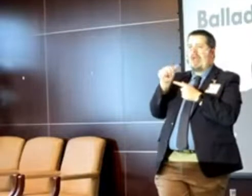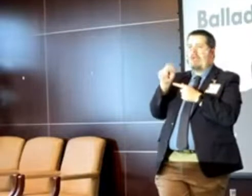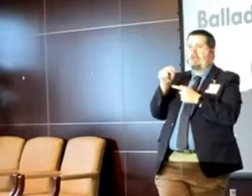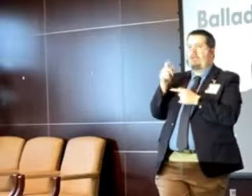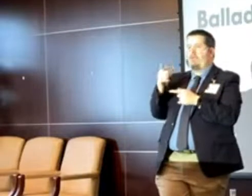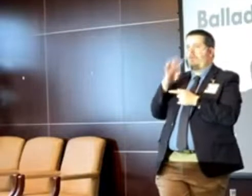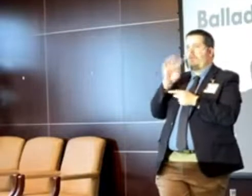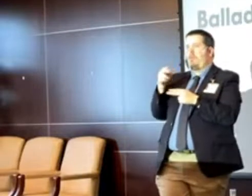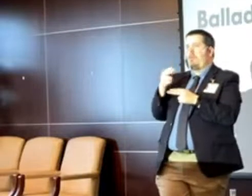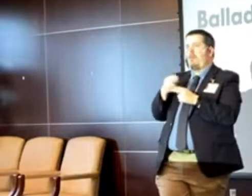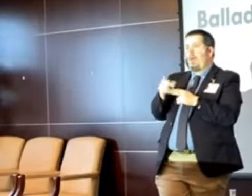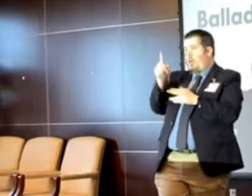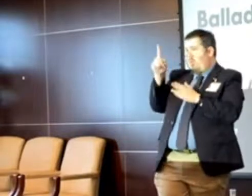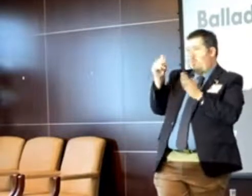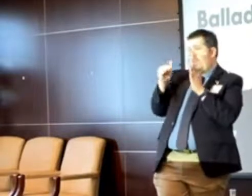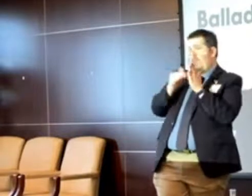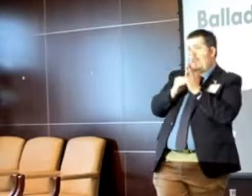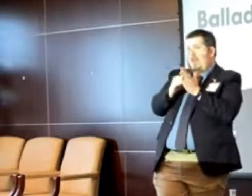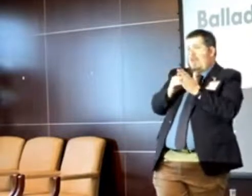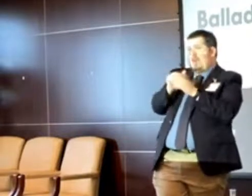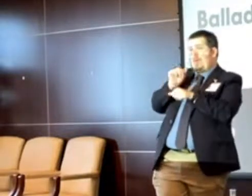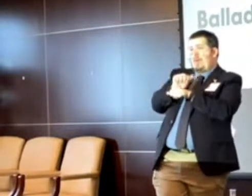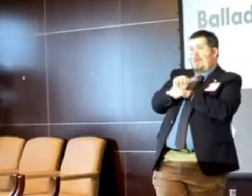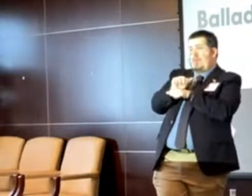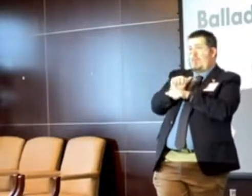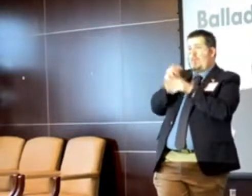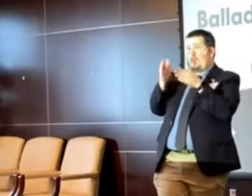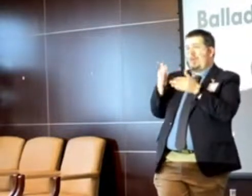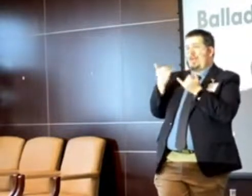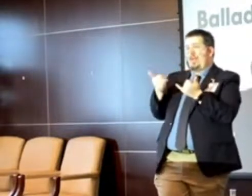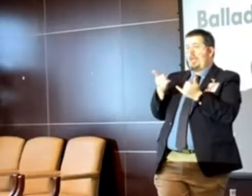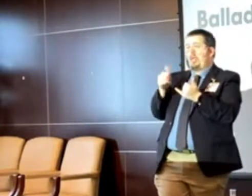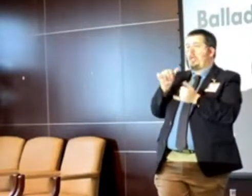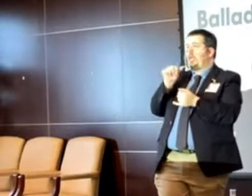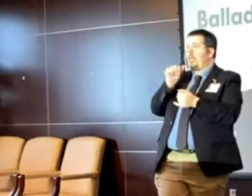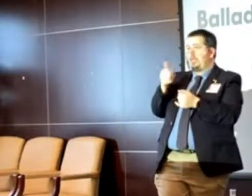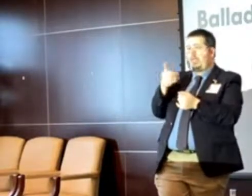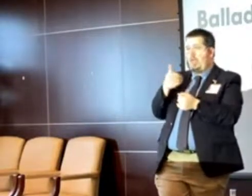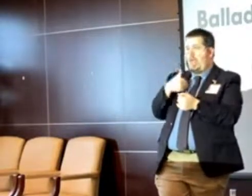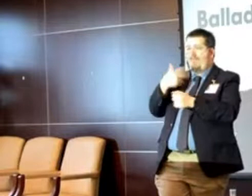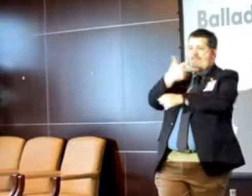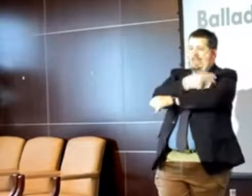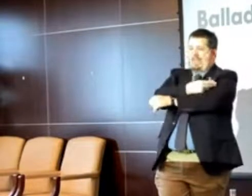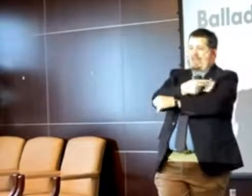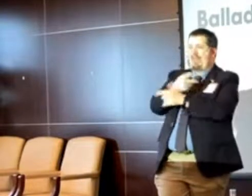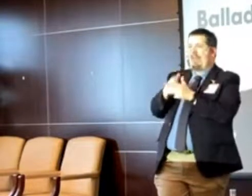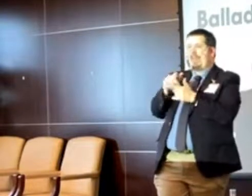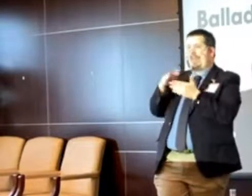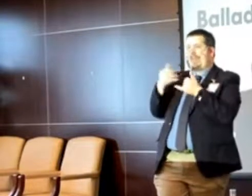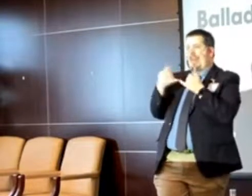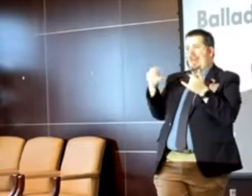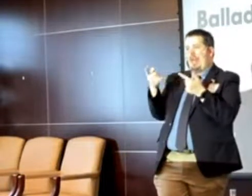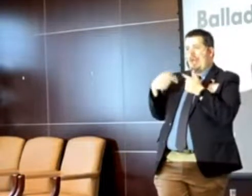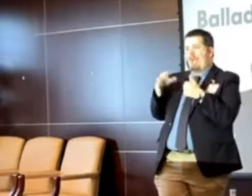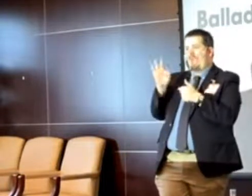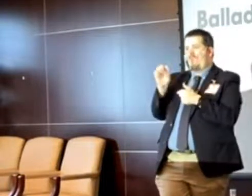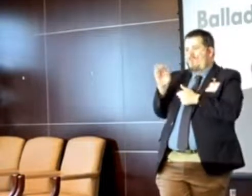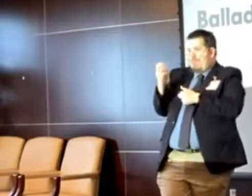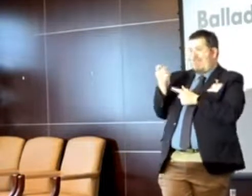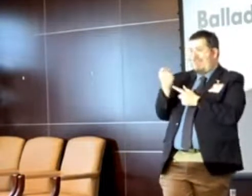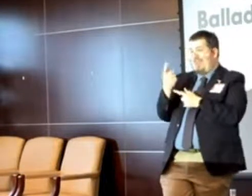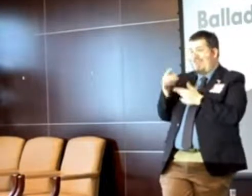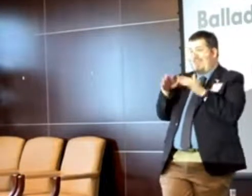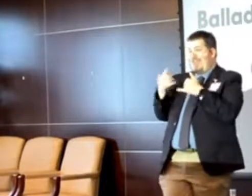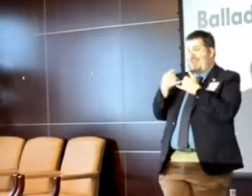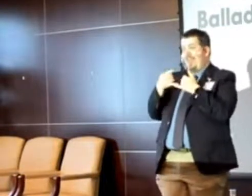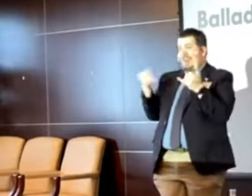about 1,000 employees right now not having the vaccine and that deadline is coming up. You said February 11th is the